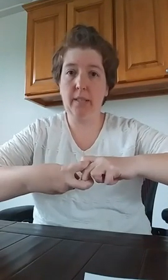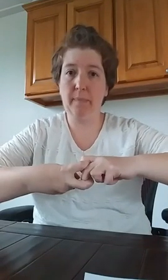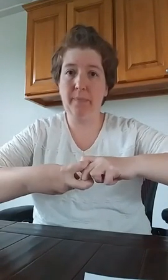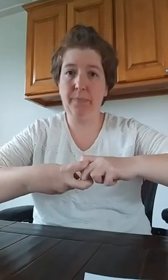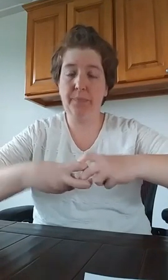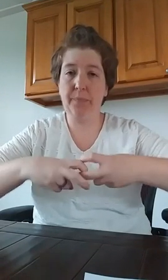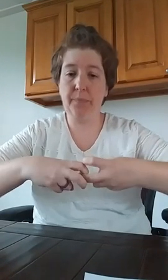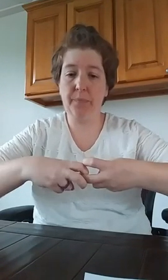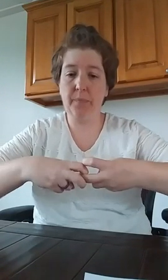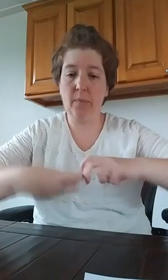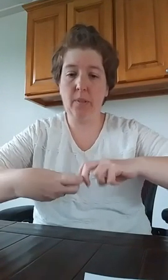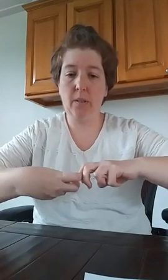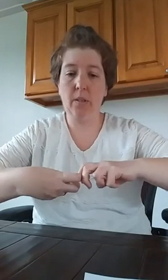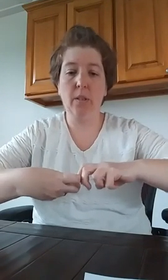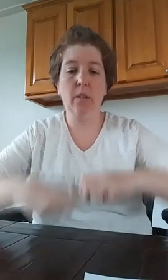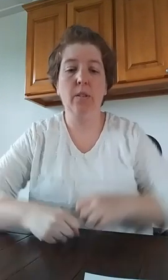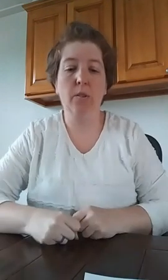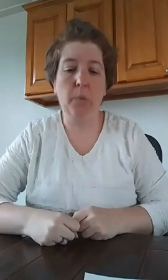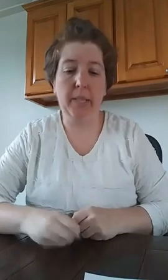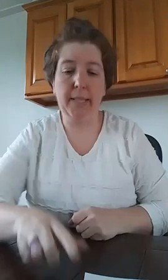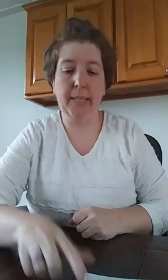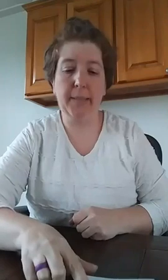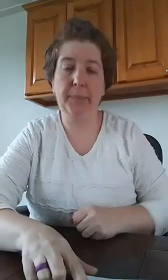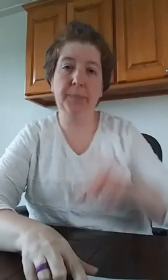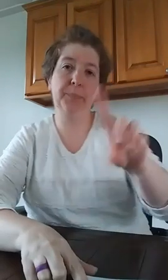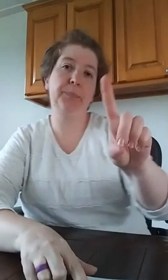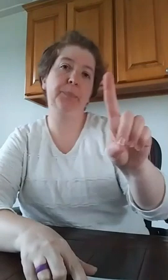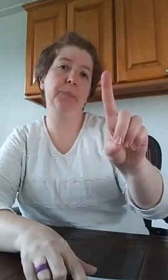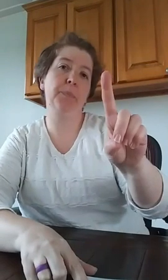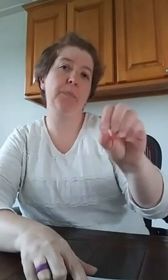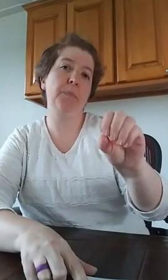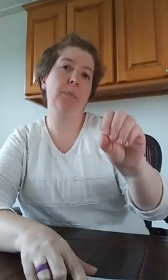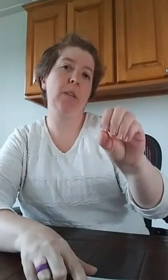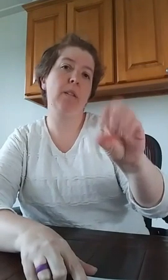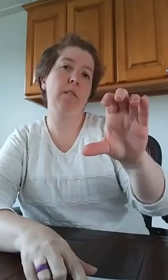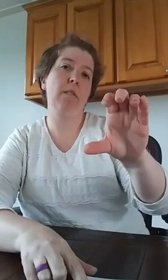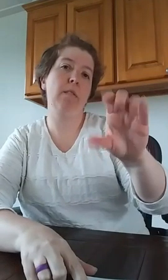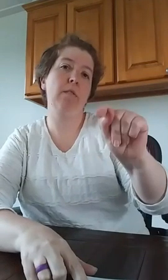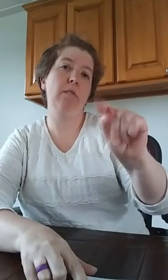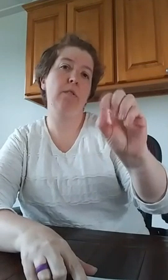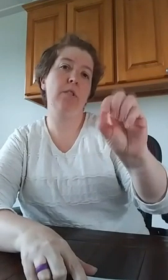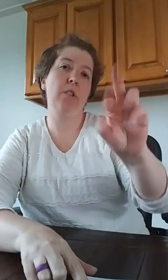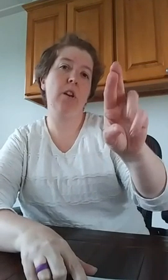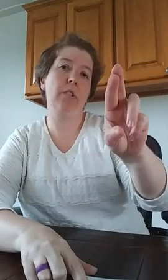them twist doctor